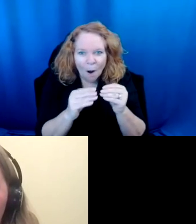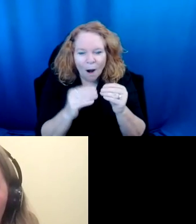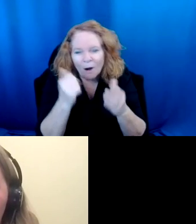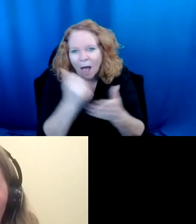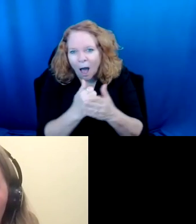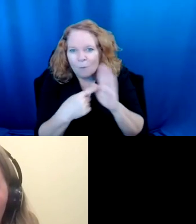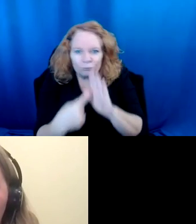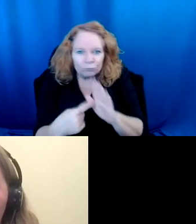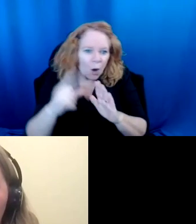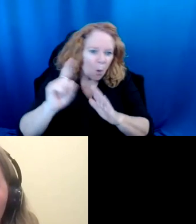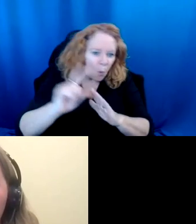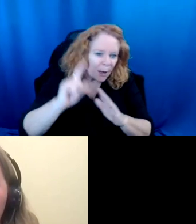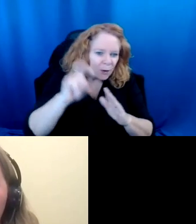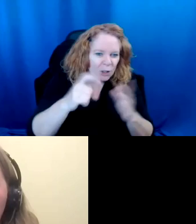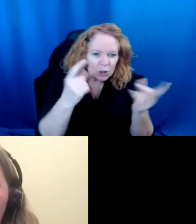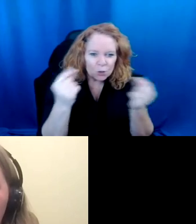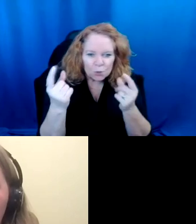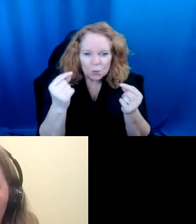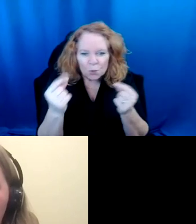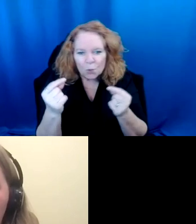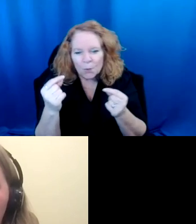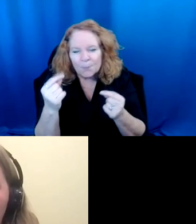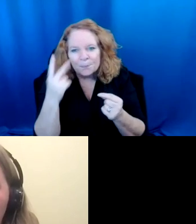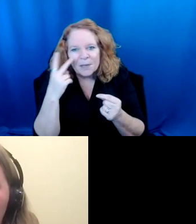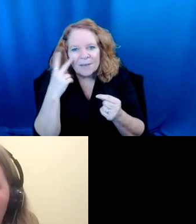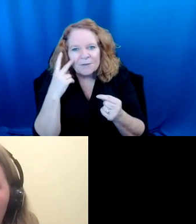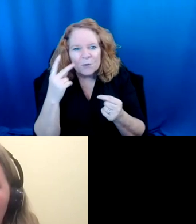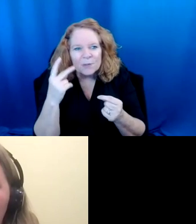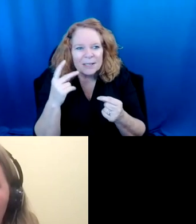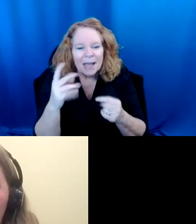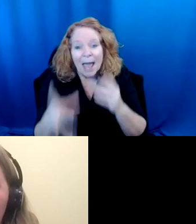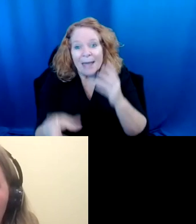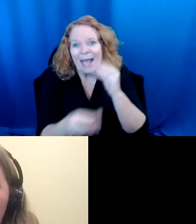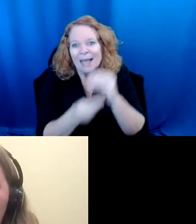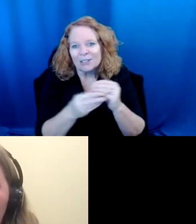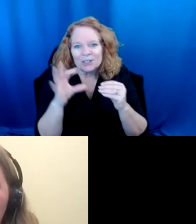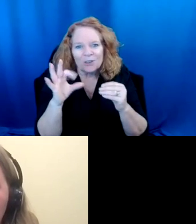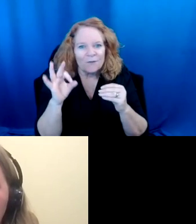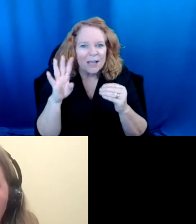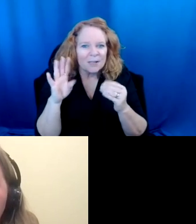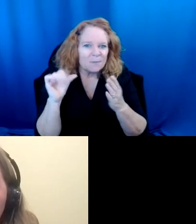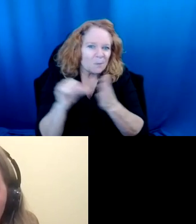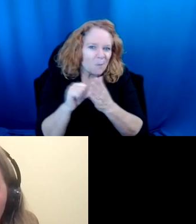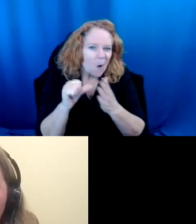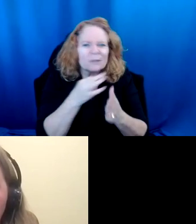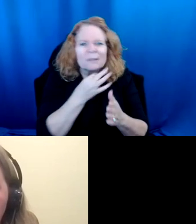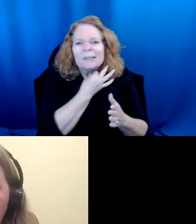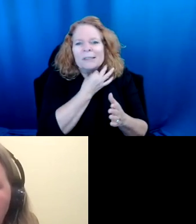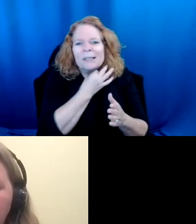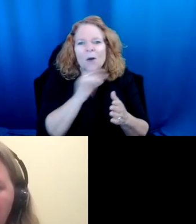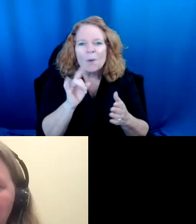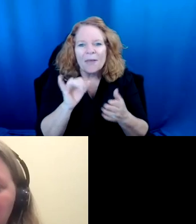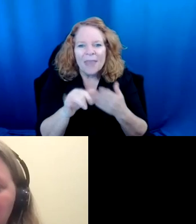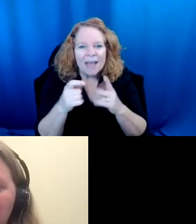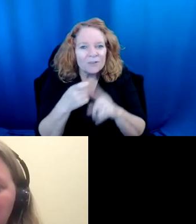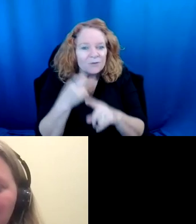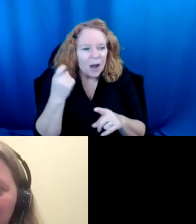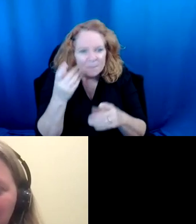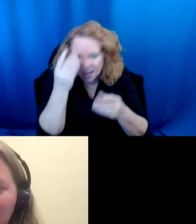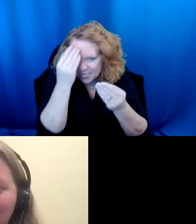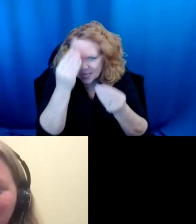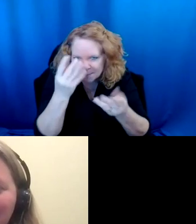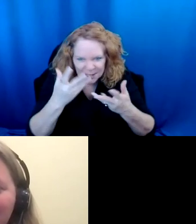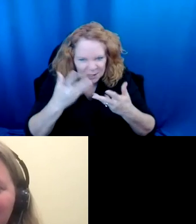bought things from. If you've seen the vision resource posts and that sort of thing and you want to know where I've got things from, just please